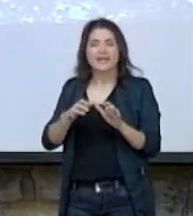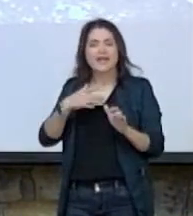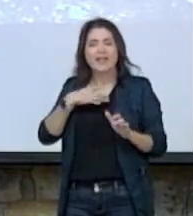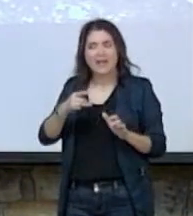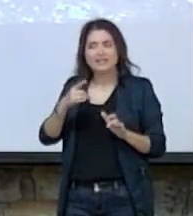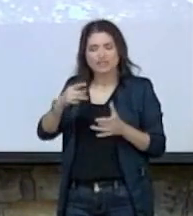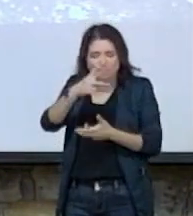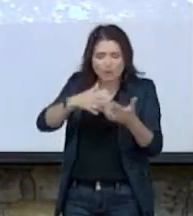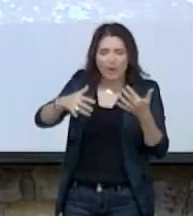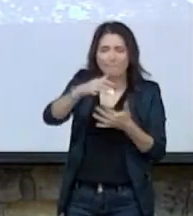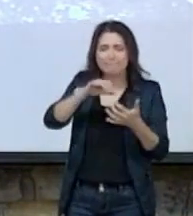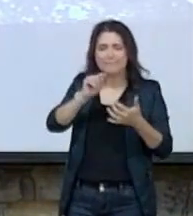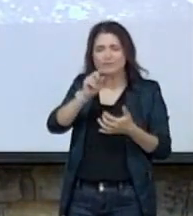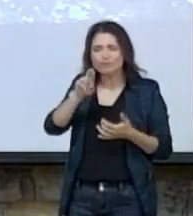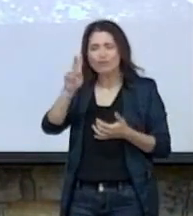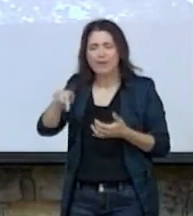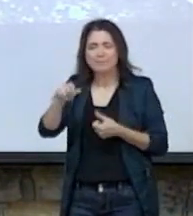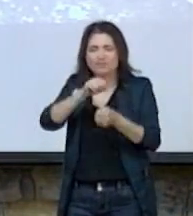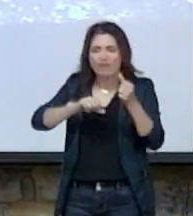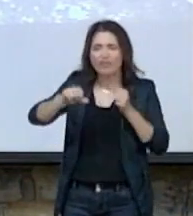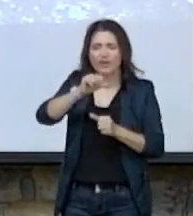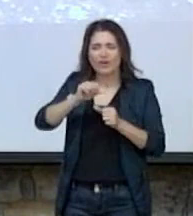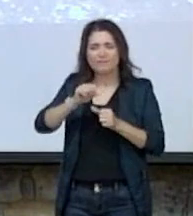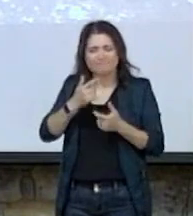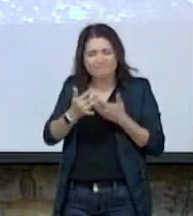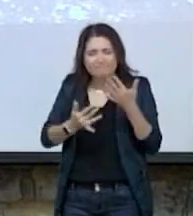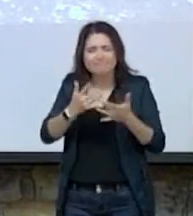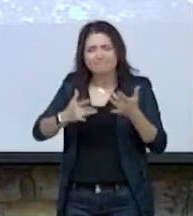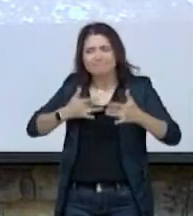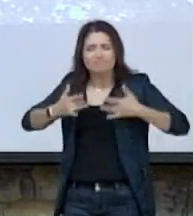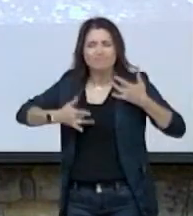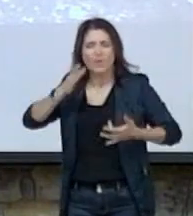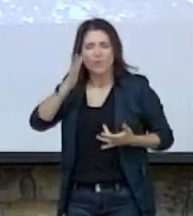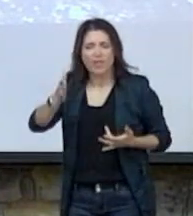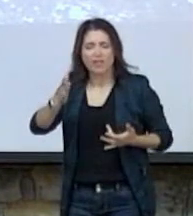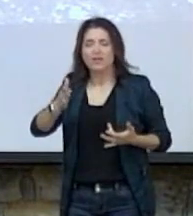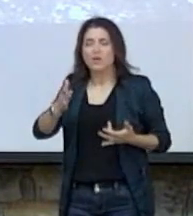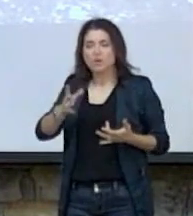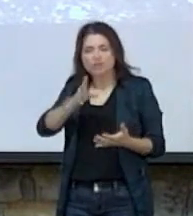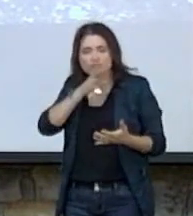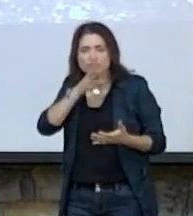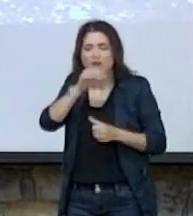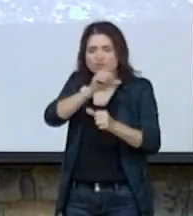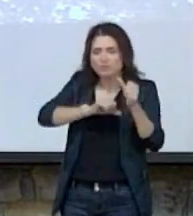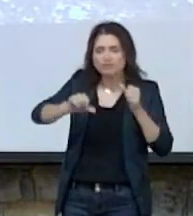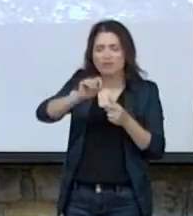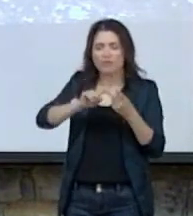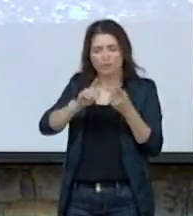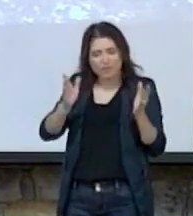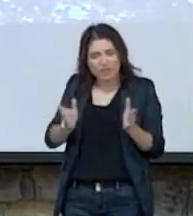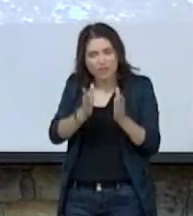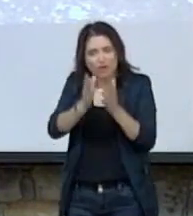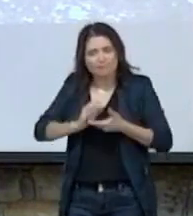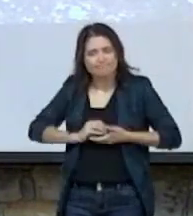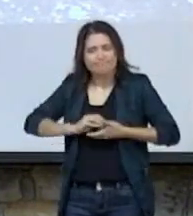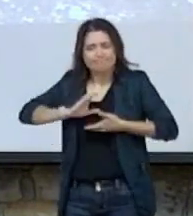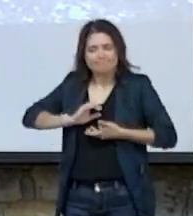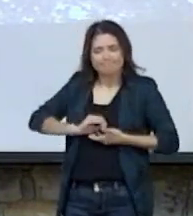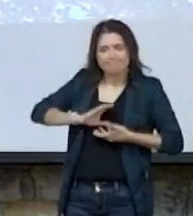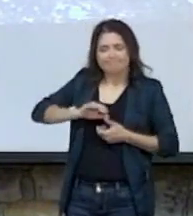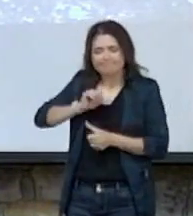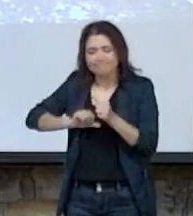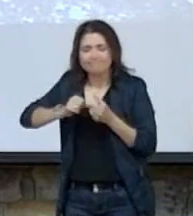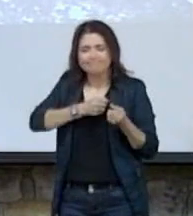up each other. We're going to get each other fired up. We're going to talk to each other. We're going to encourage each other. For what